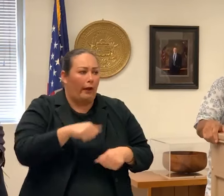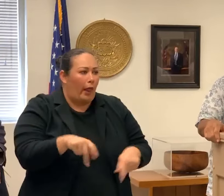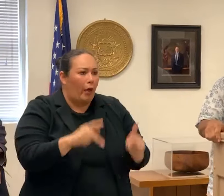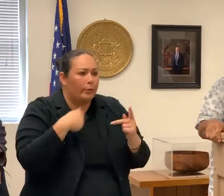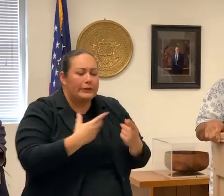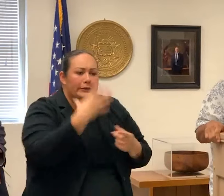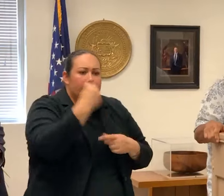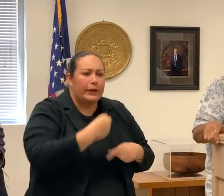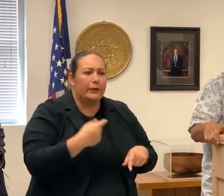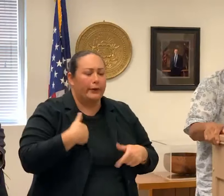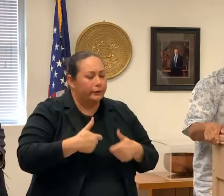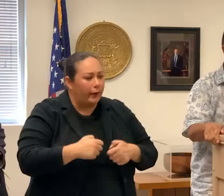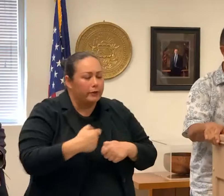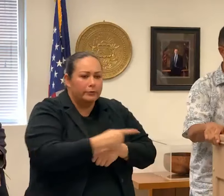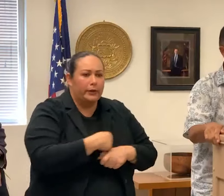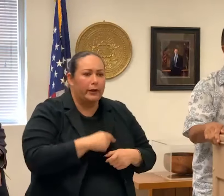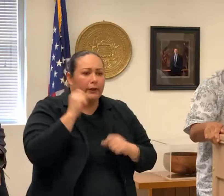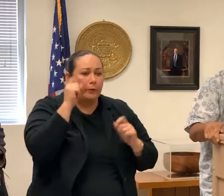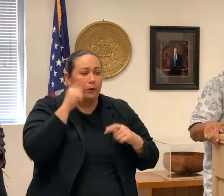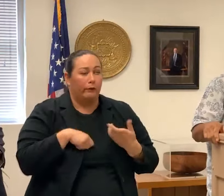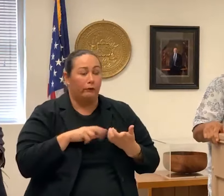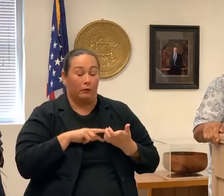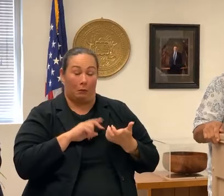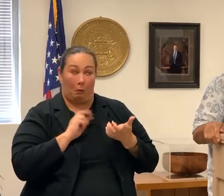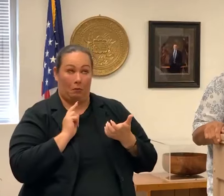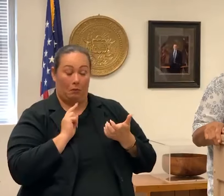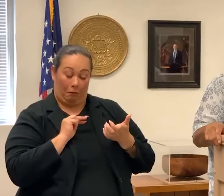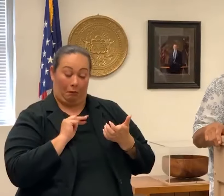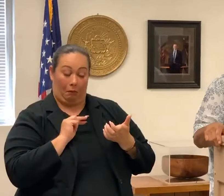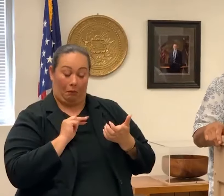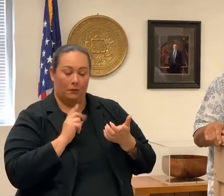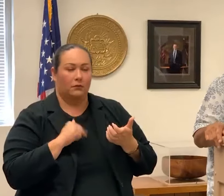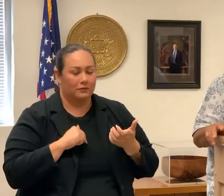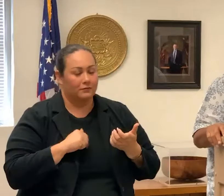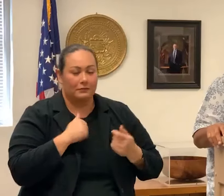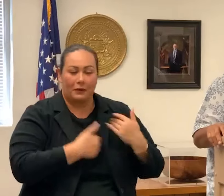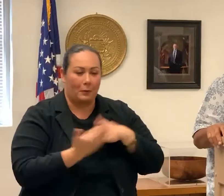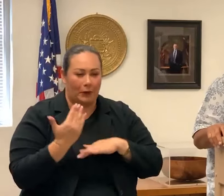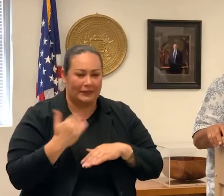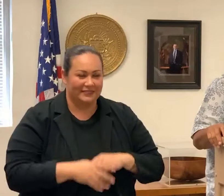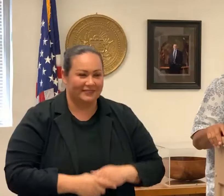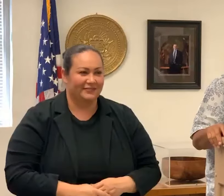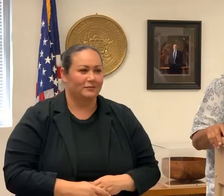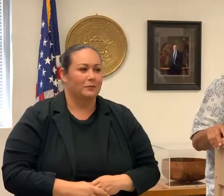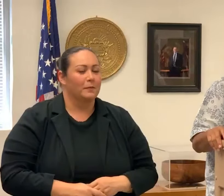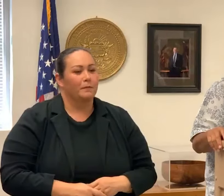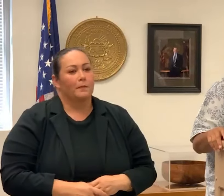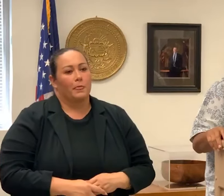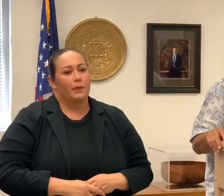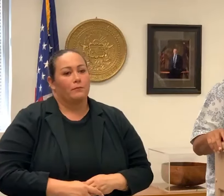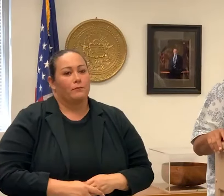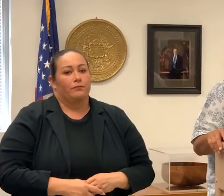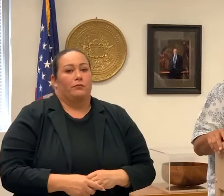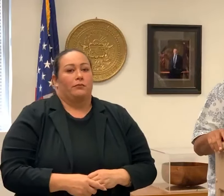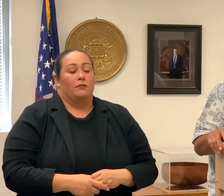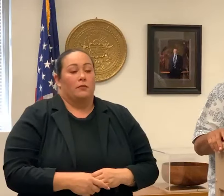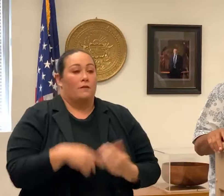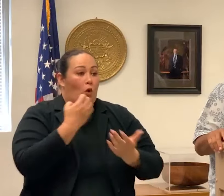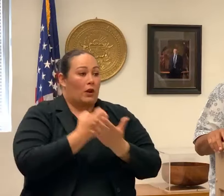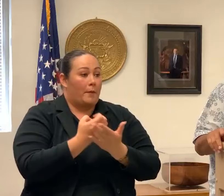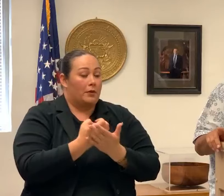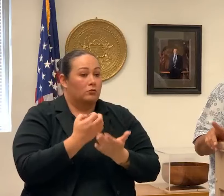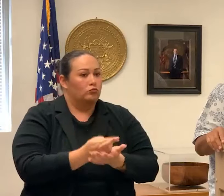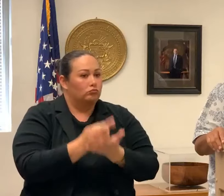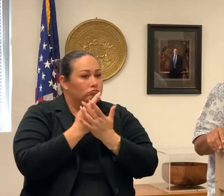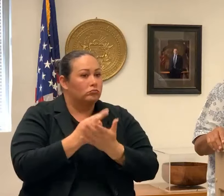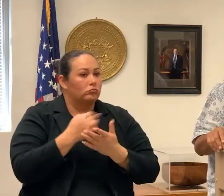we get that done. On the economic recovery side, I will let you know that I've been working very, very